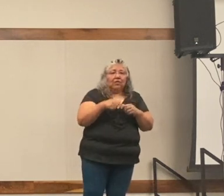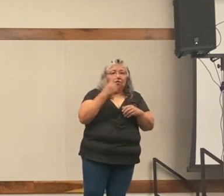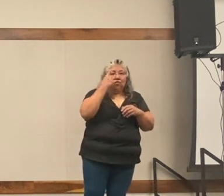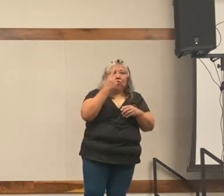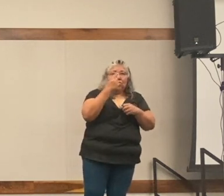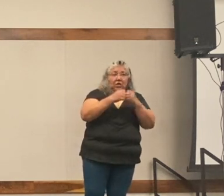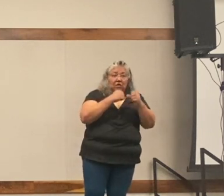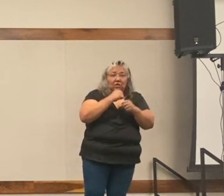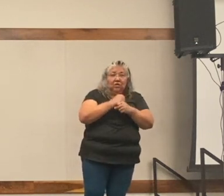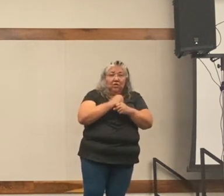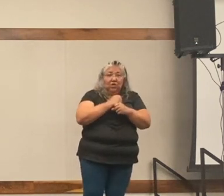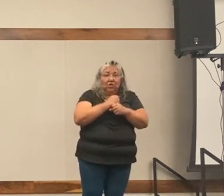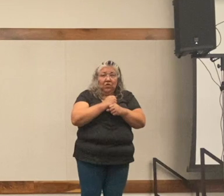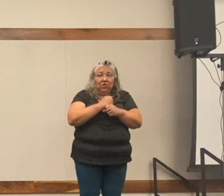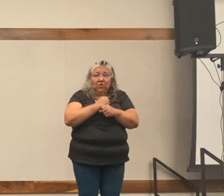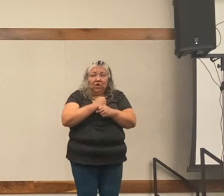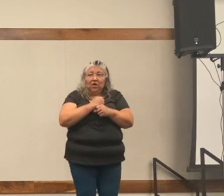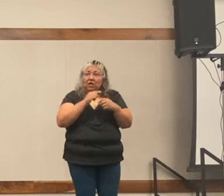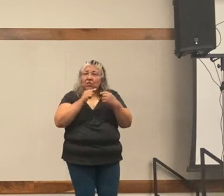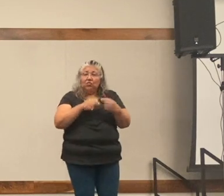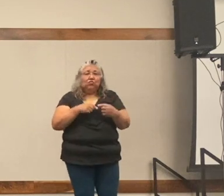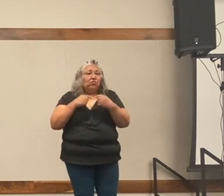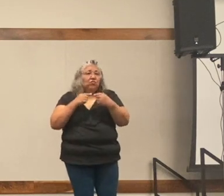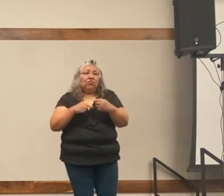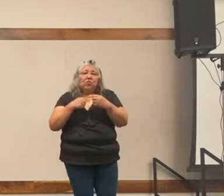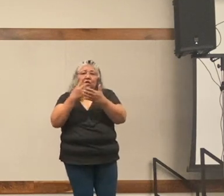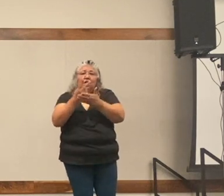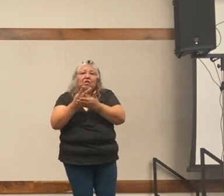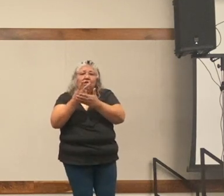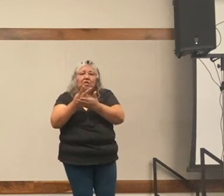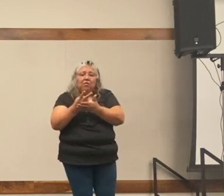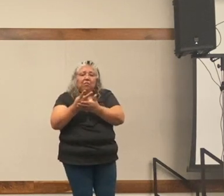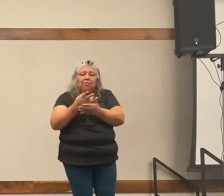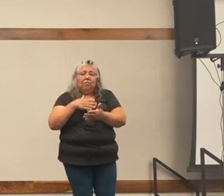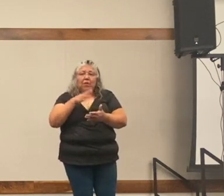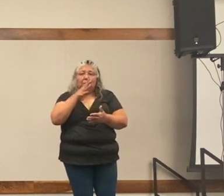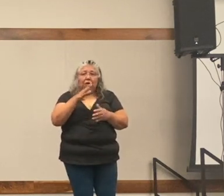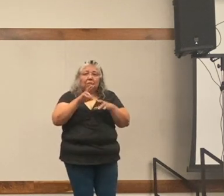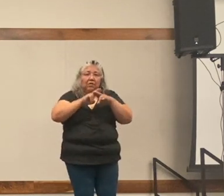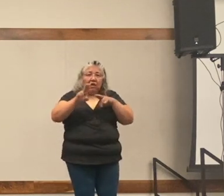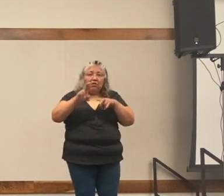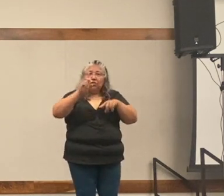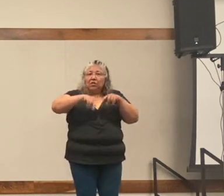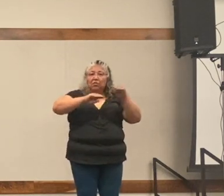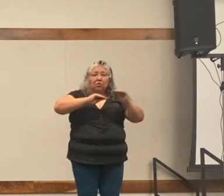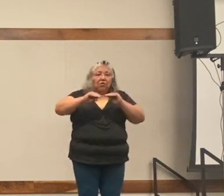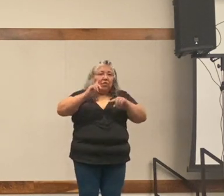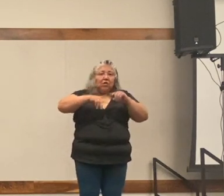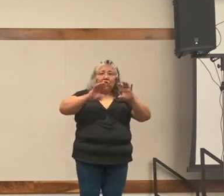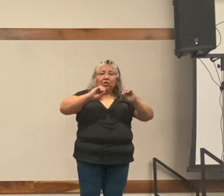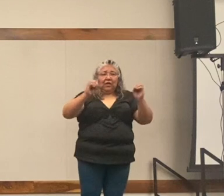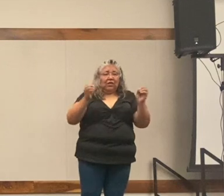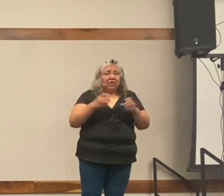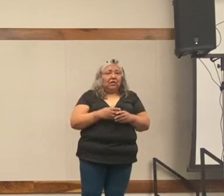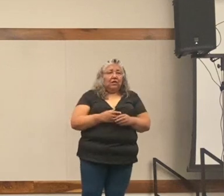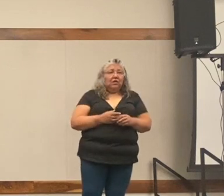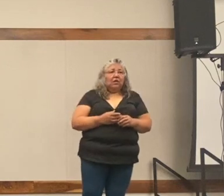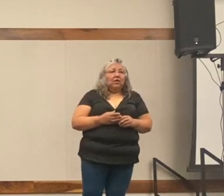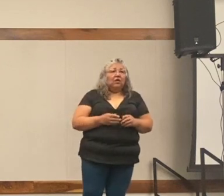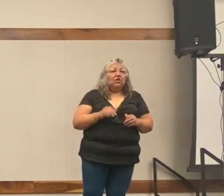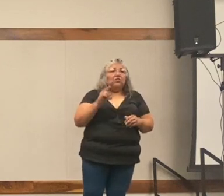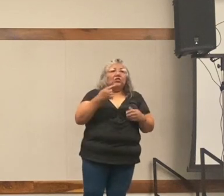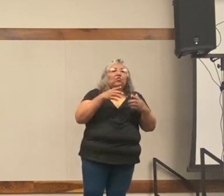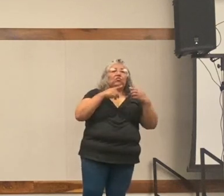whole year, he struggled with this. He laid at my mom's couch. He couldn't move. He couldn't do anything. He's just